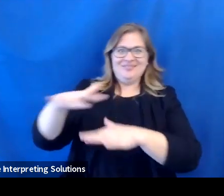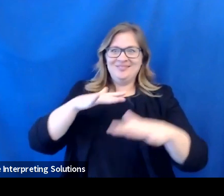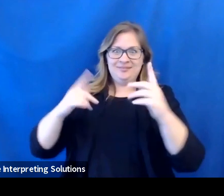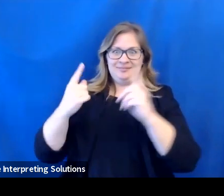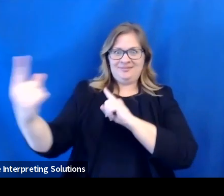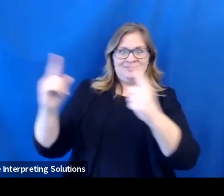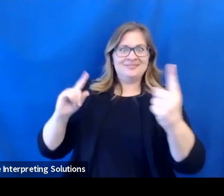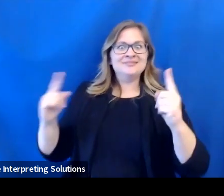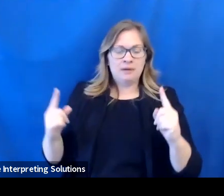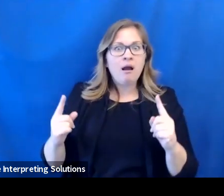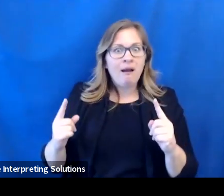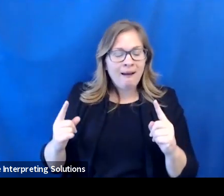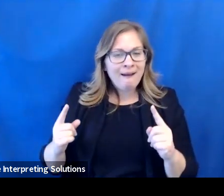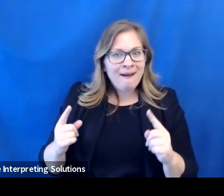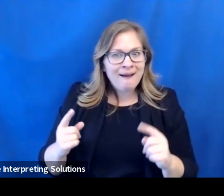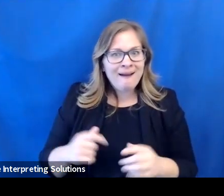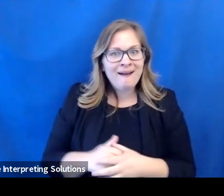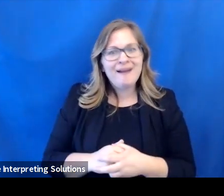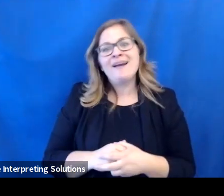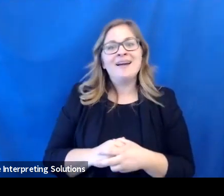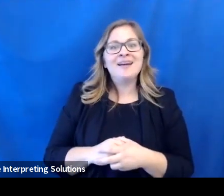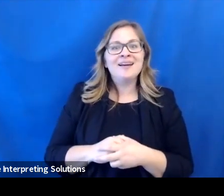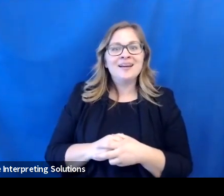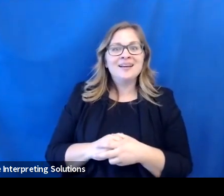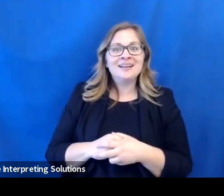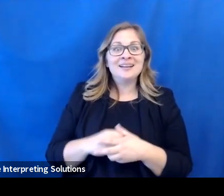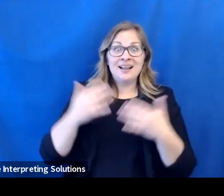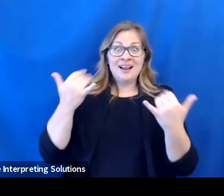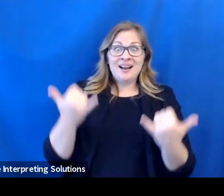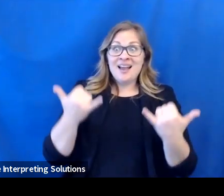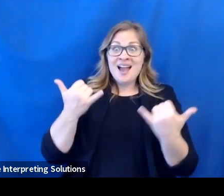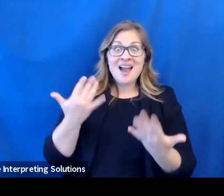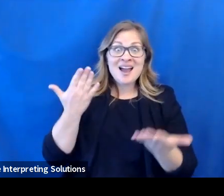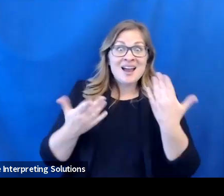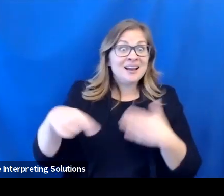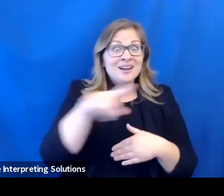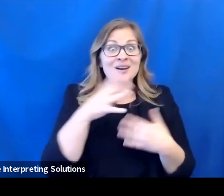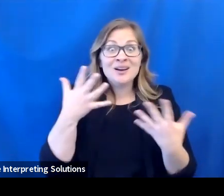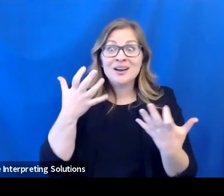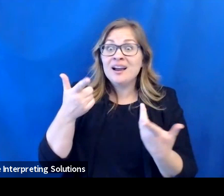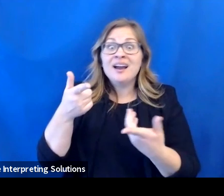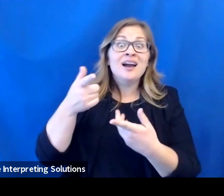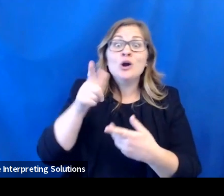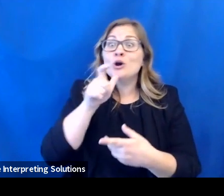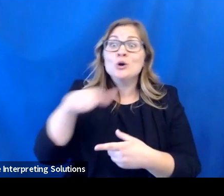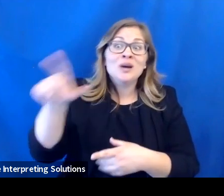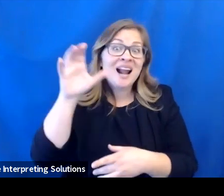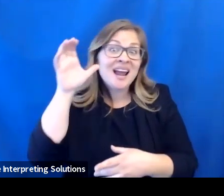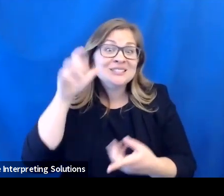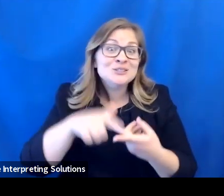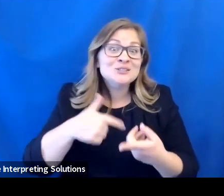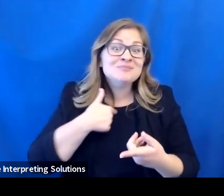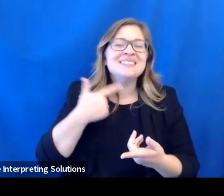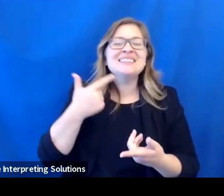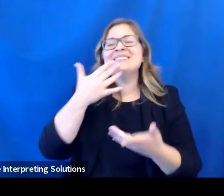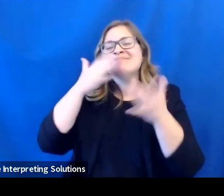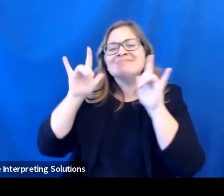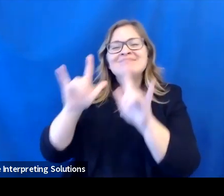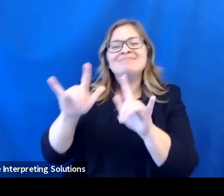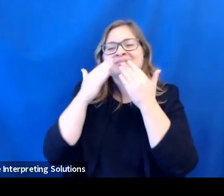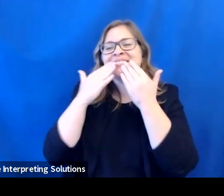taking requests. So if you're out there listening in Powderhorn, I'd love to see a neighborhood rendition of